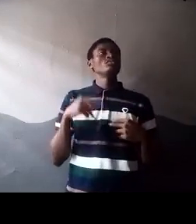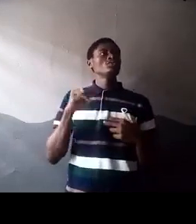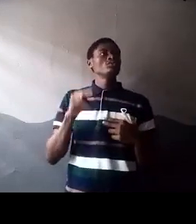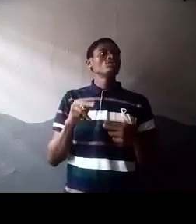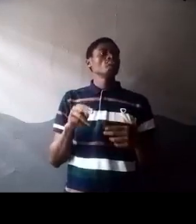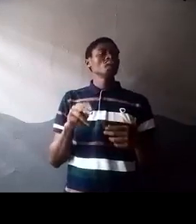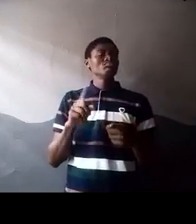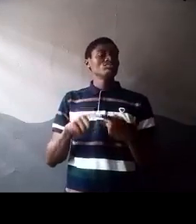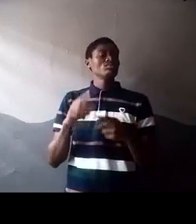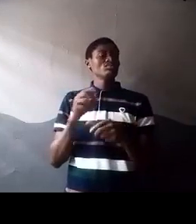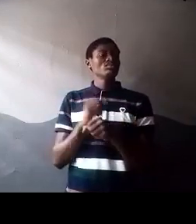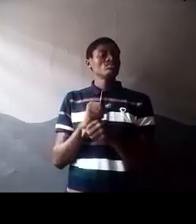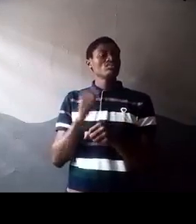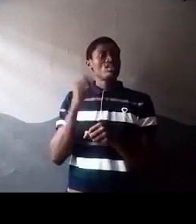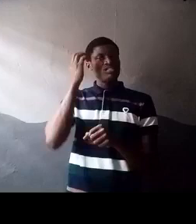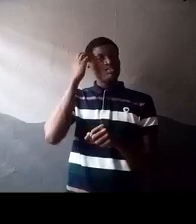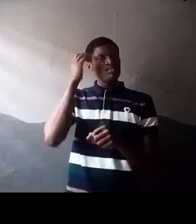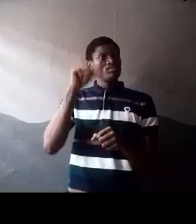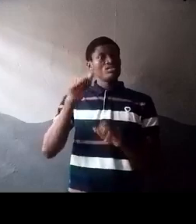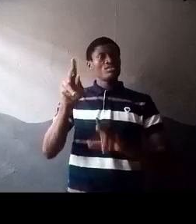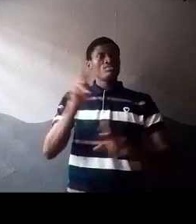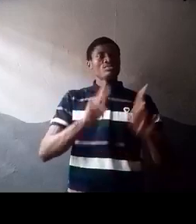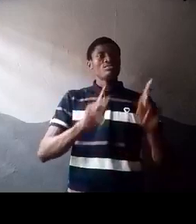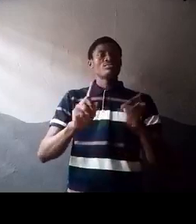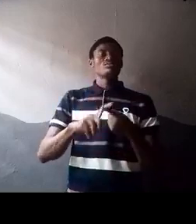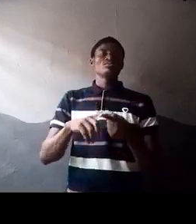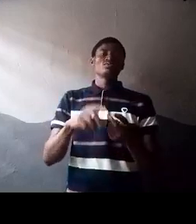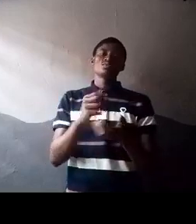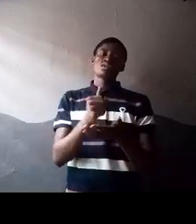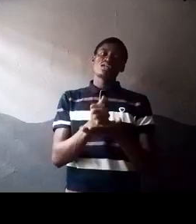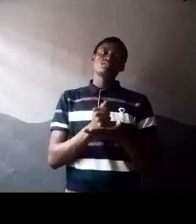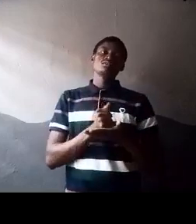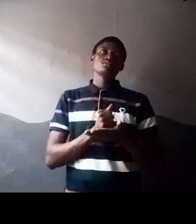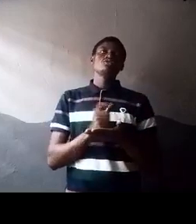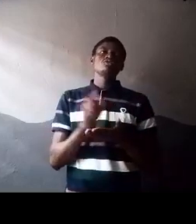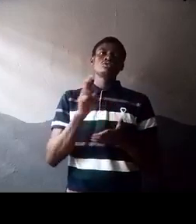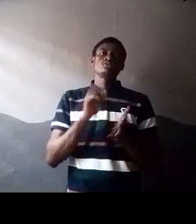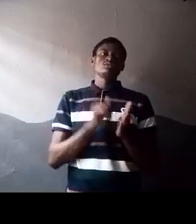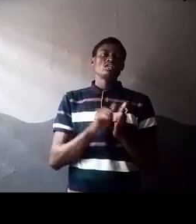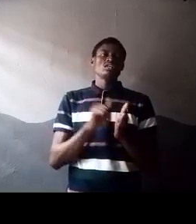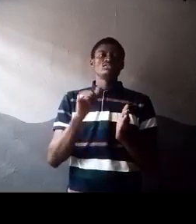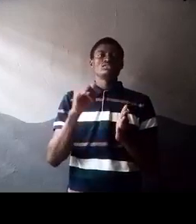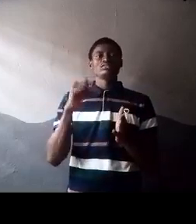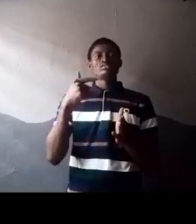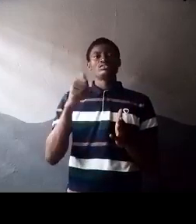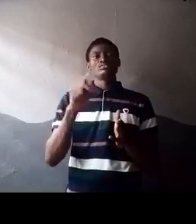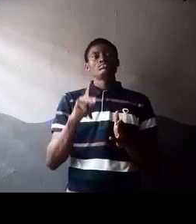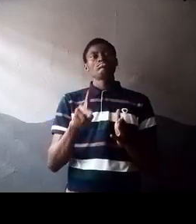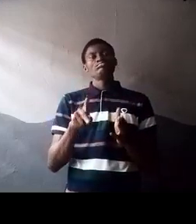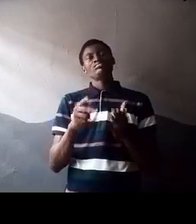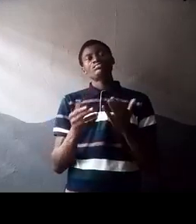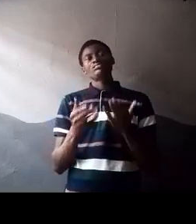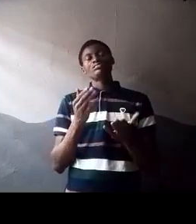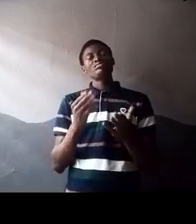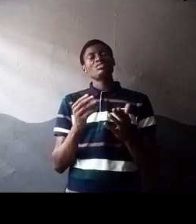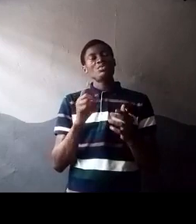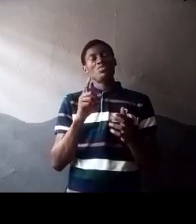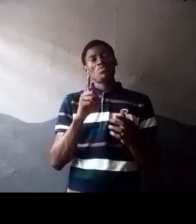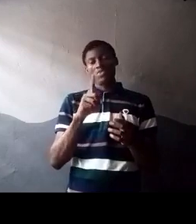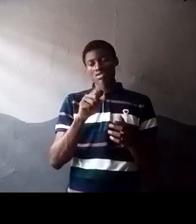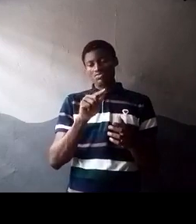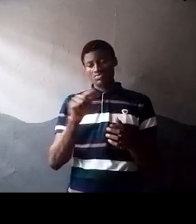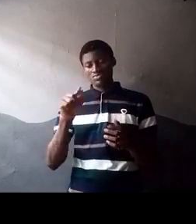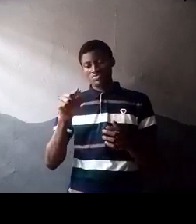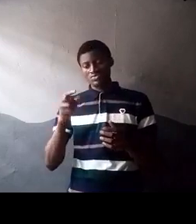that gap. Instead of 1 to 200,000, maybe if you train 10 other people, it reduces to 1